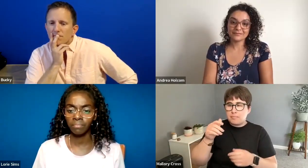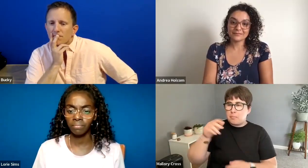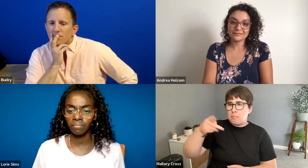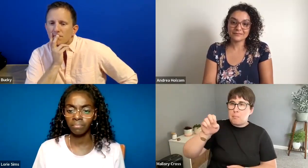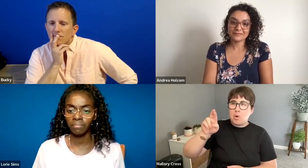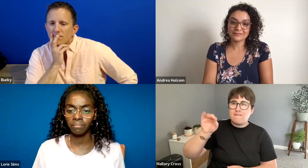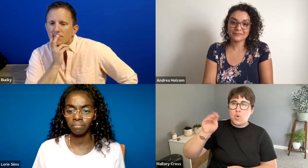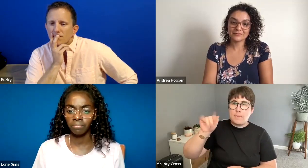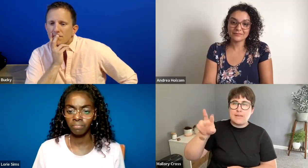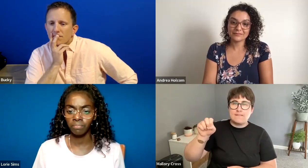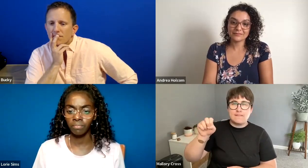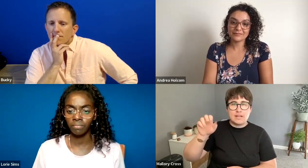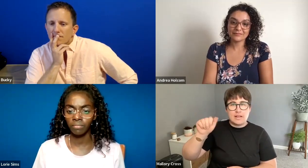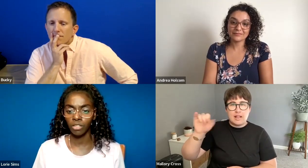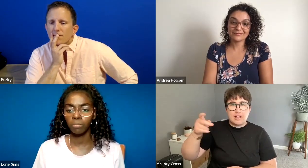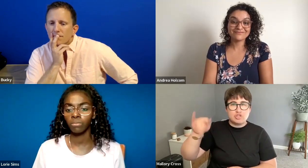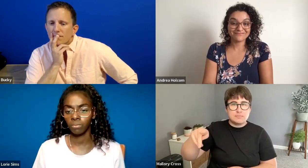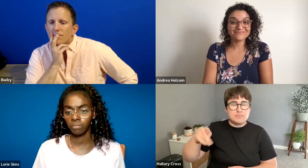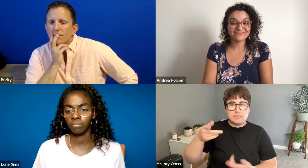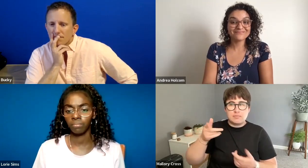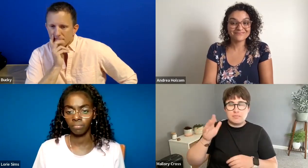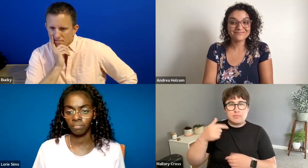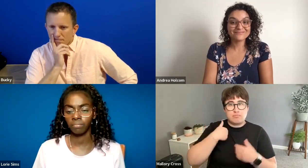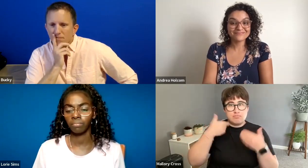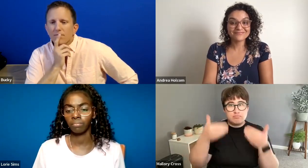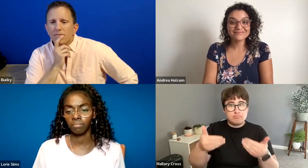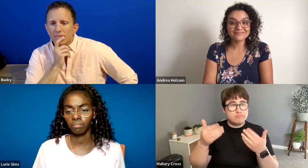really immerse yourself in. But